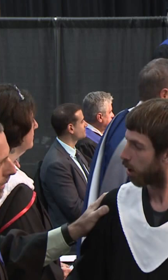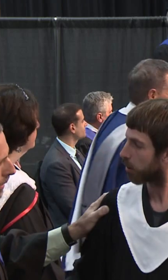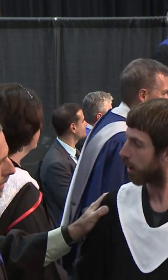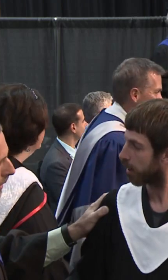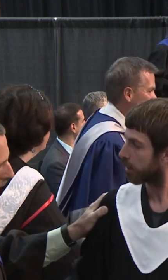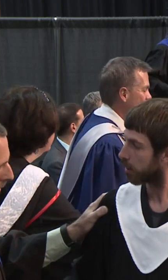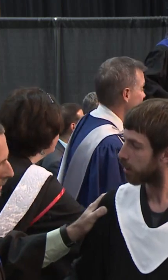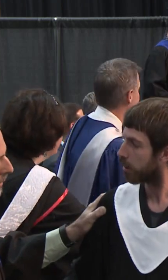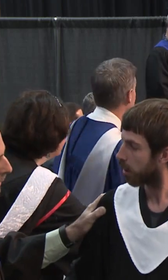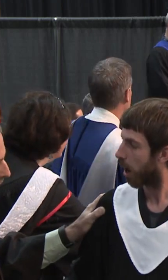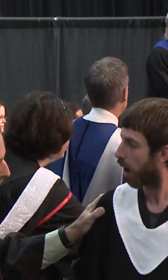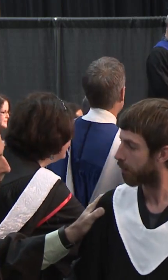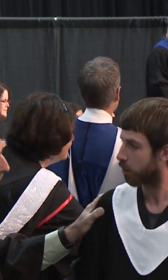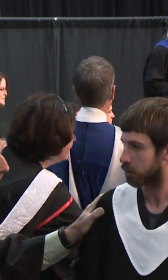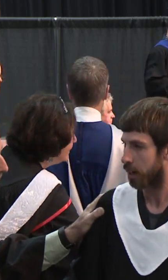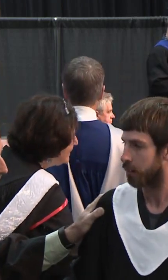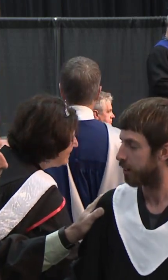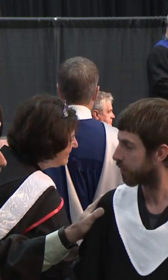Matthew Surratt.